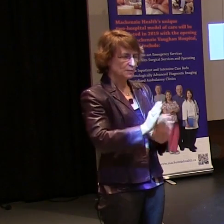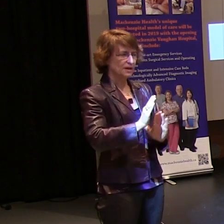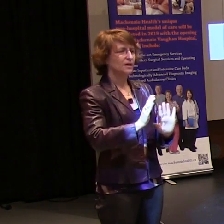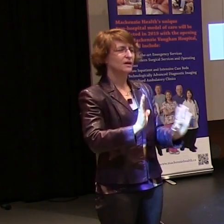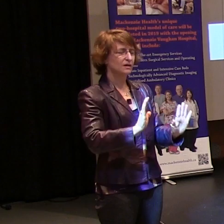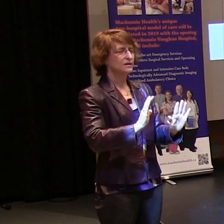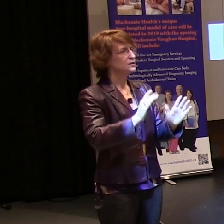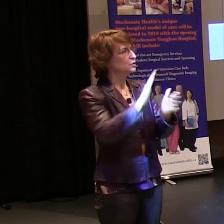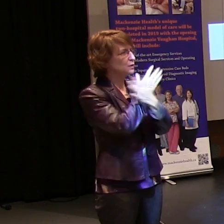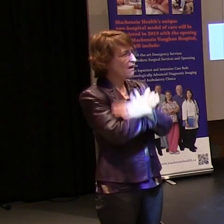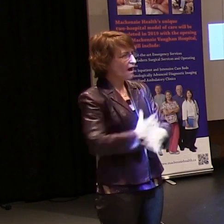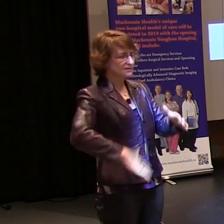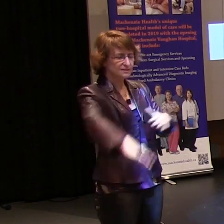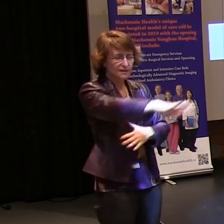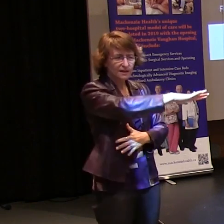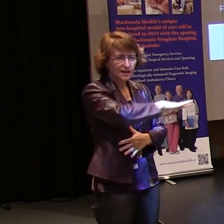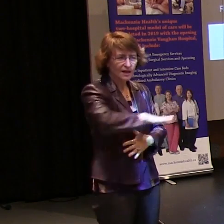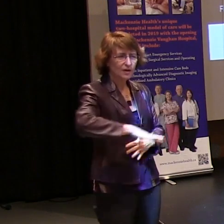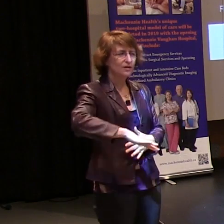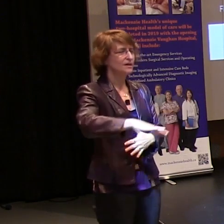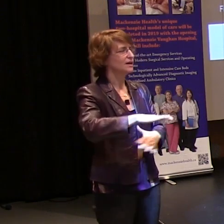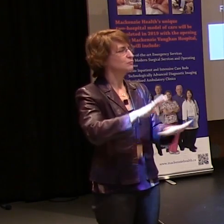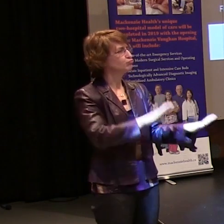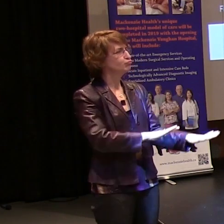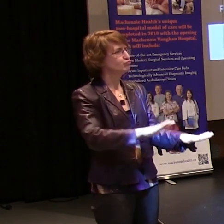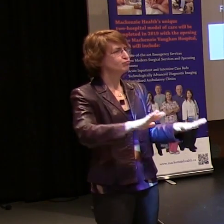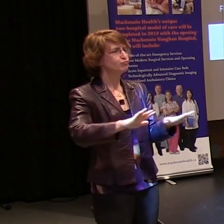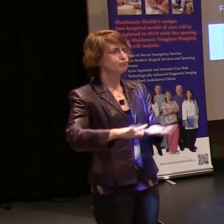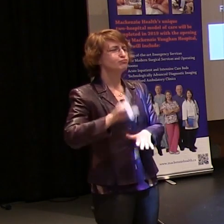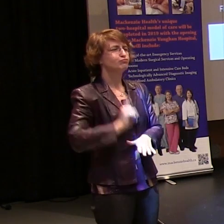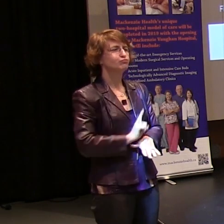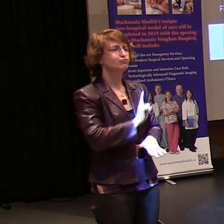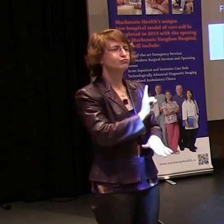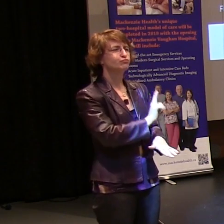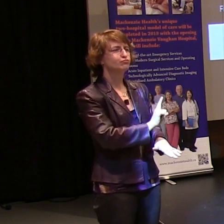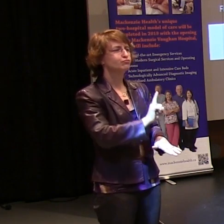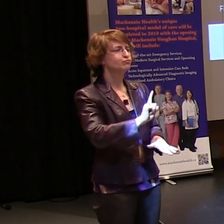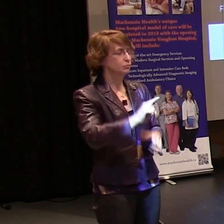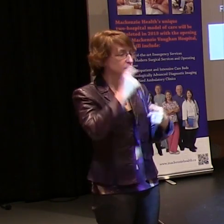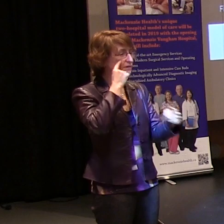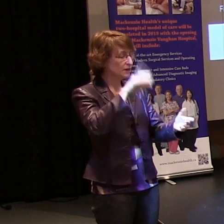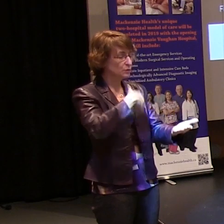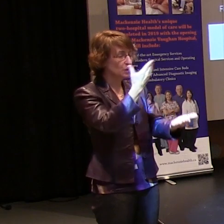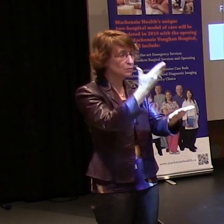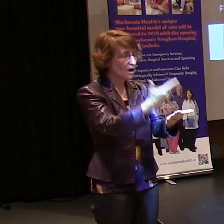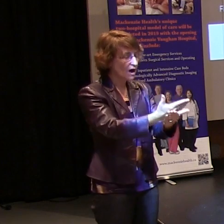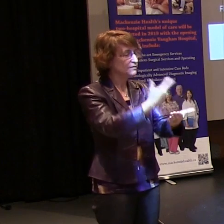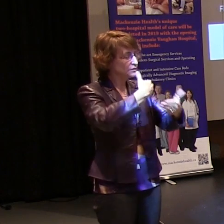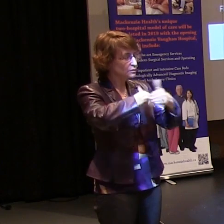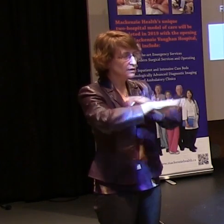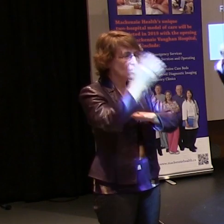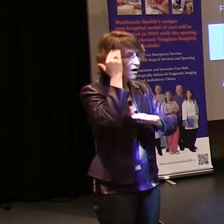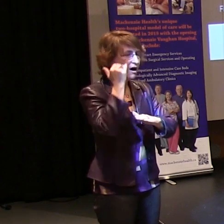of relaxed space happen around that. And then when you're getting inside, you have a greeting space. You don't